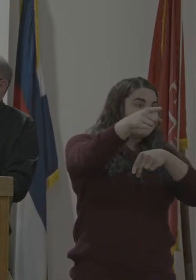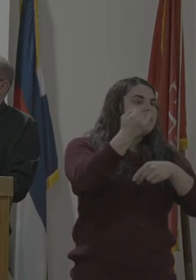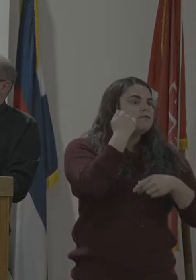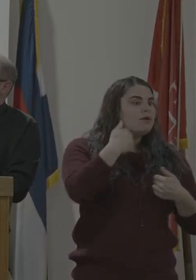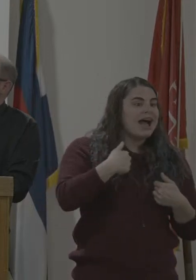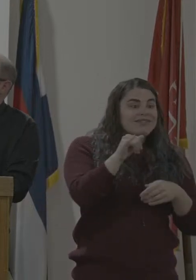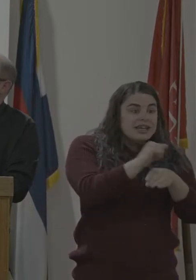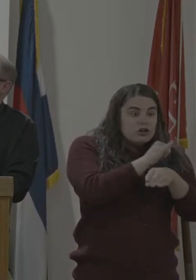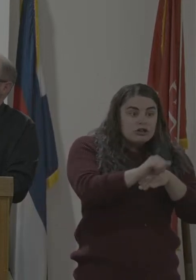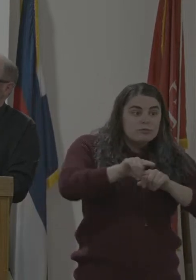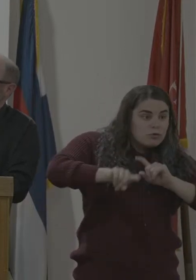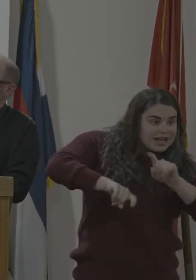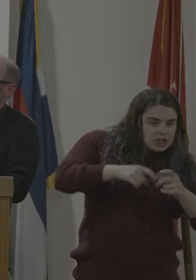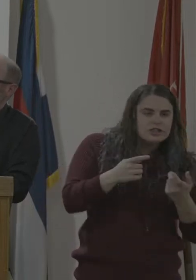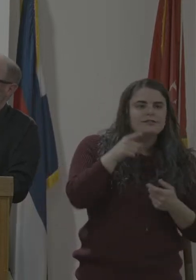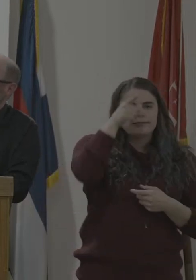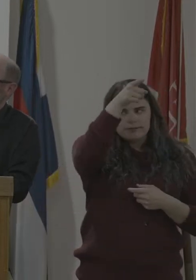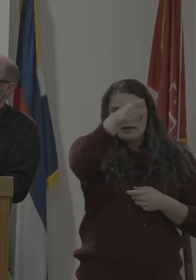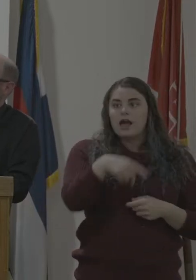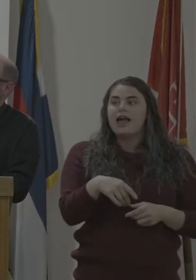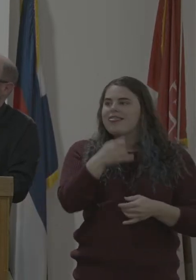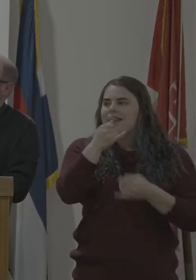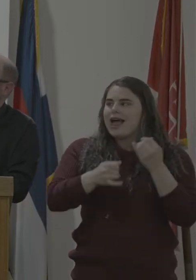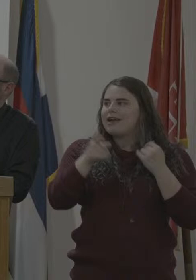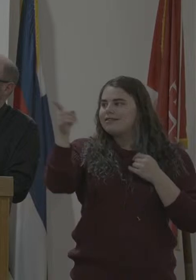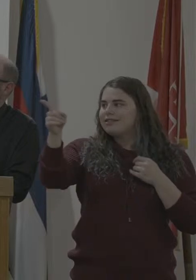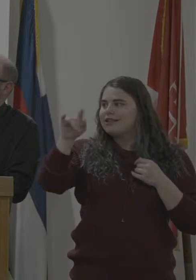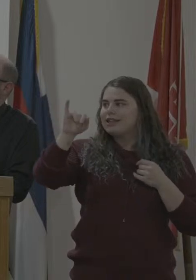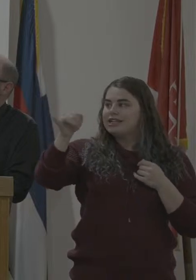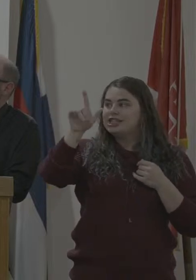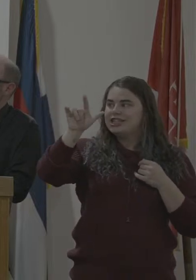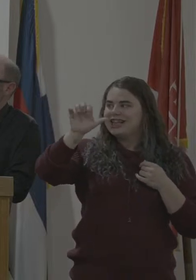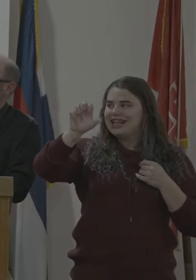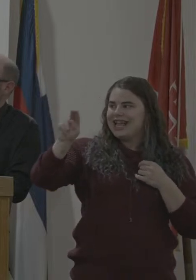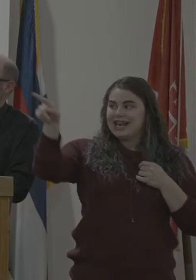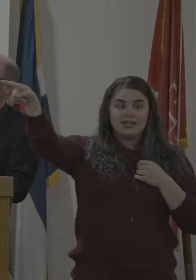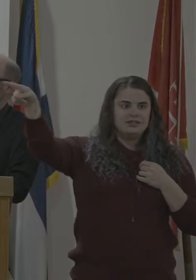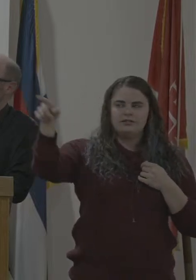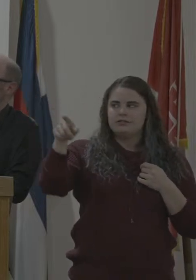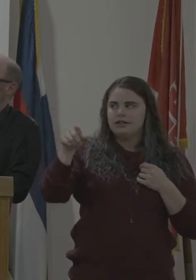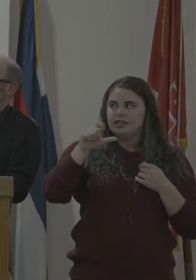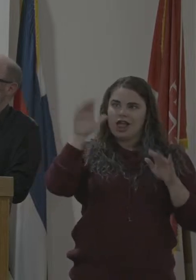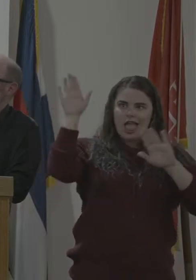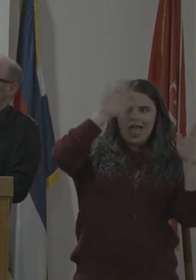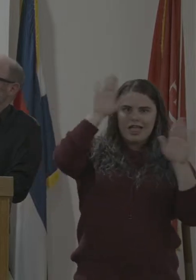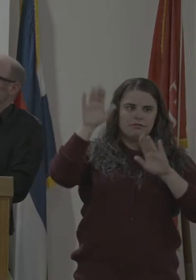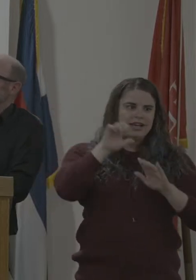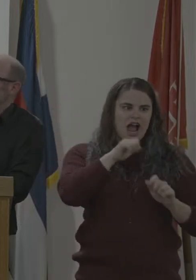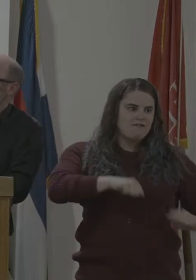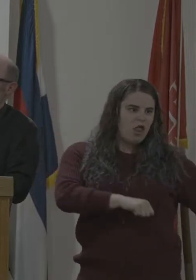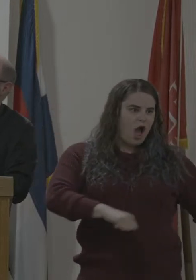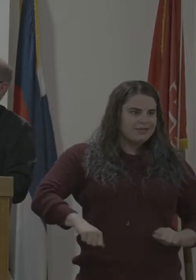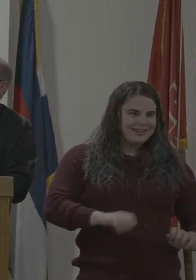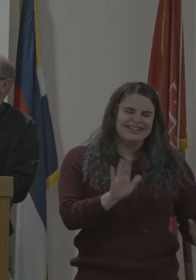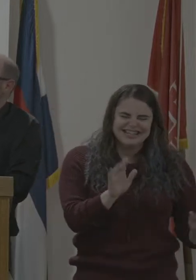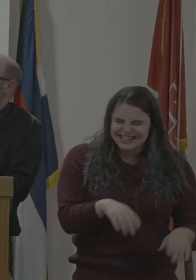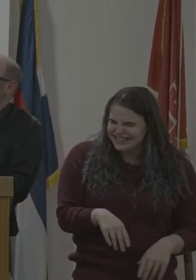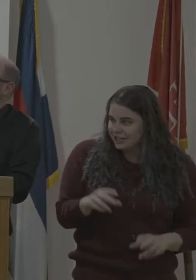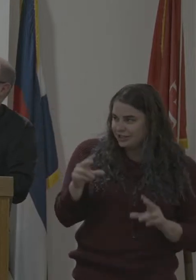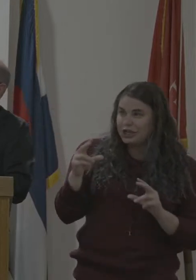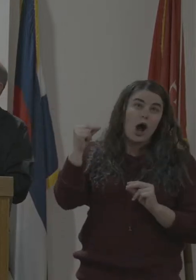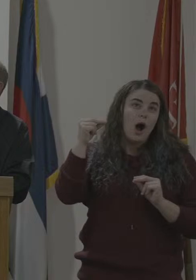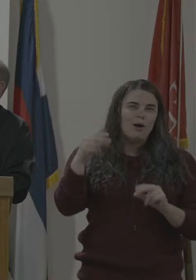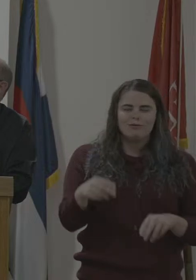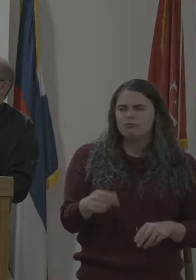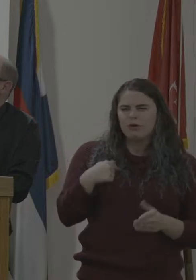questions. And then lastly over there, you see Jillian dancing over there. Definitely not doing the floss though, right? No, okay,